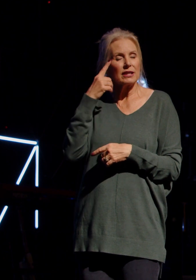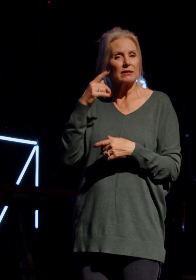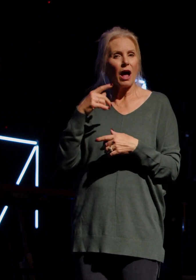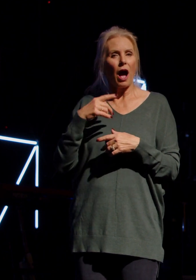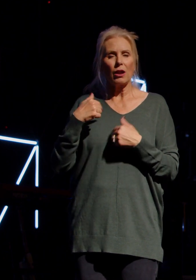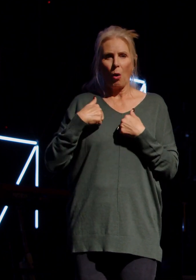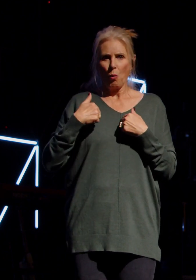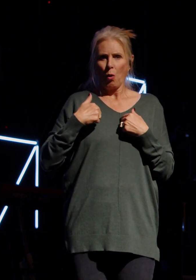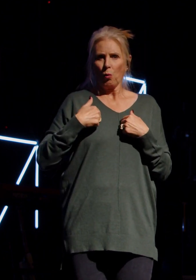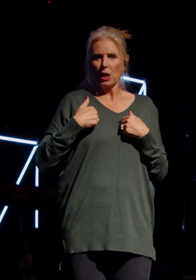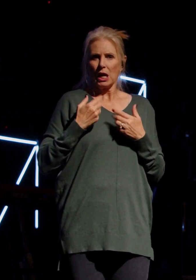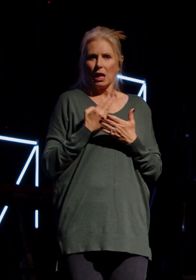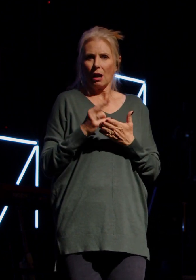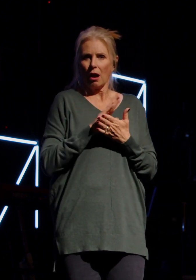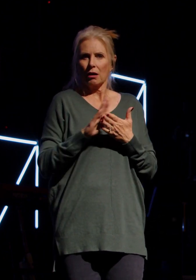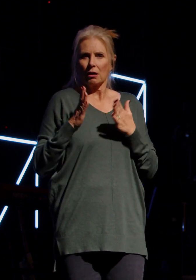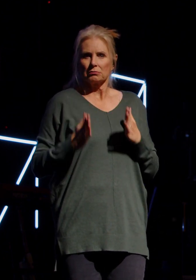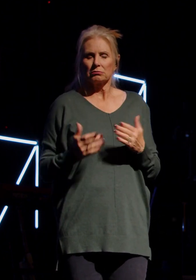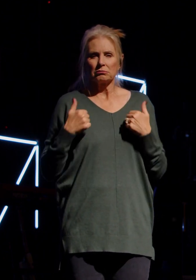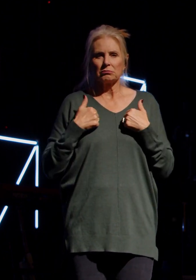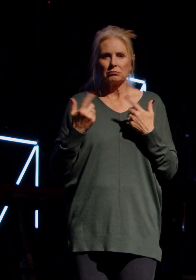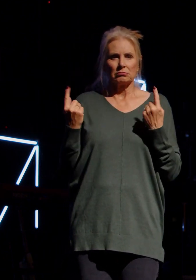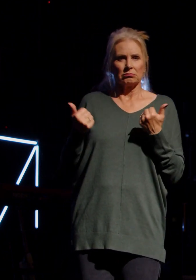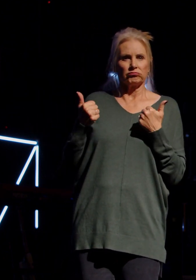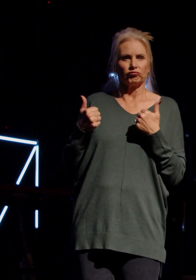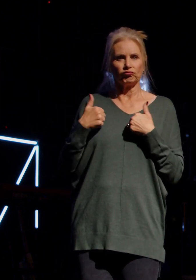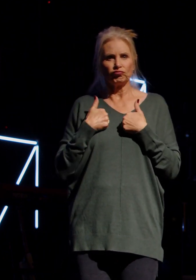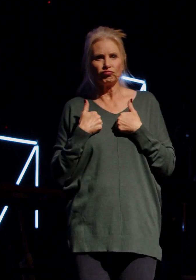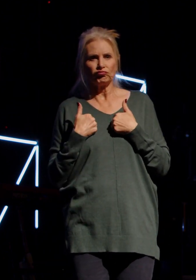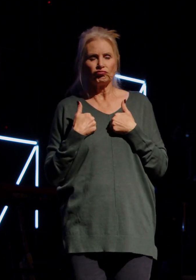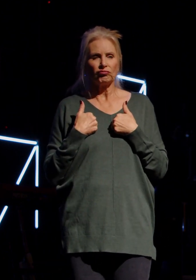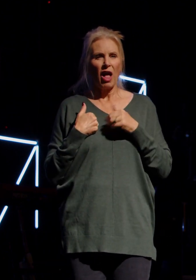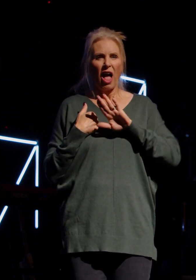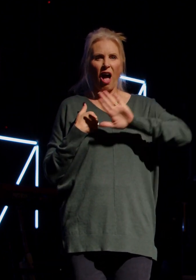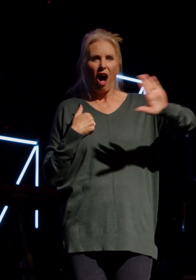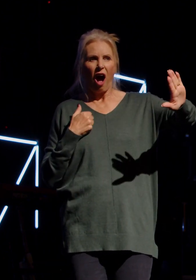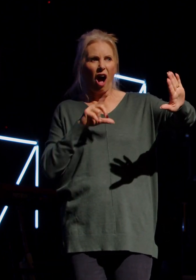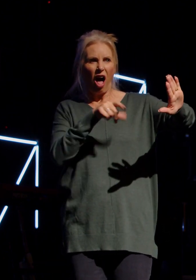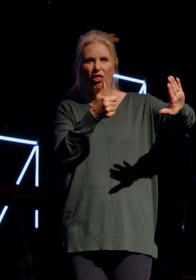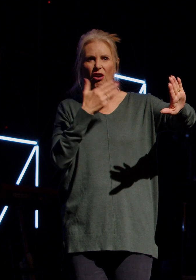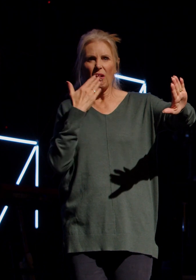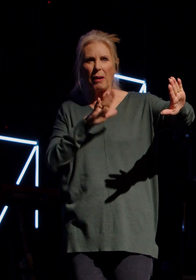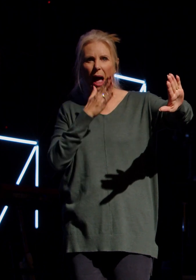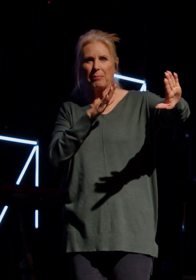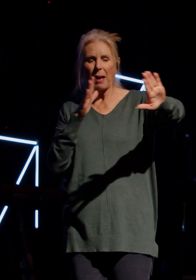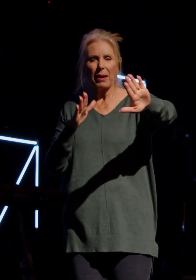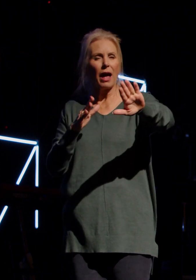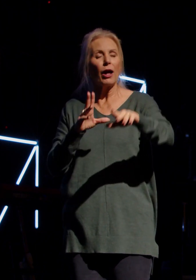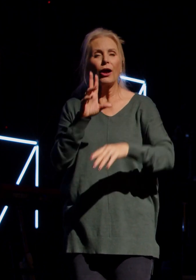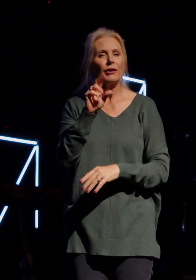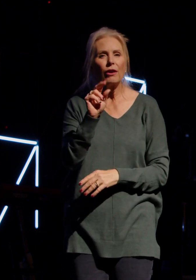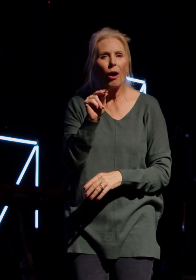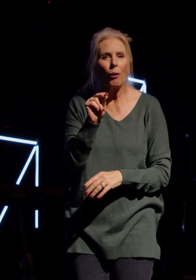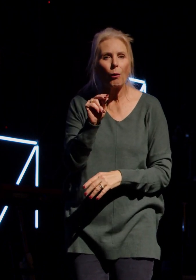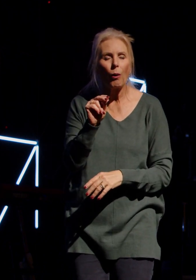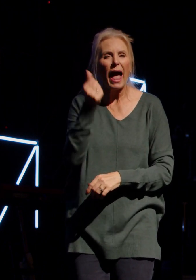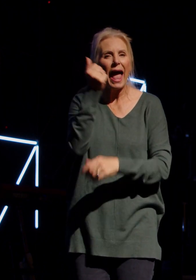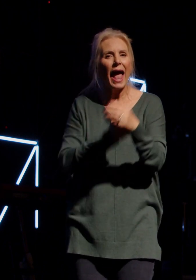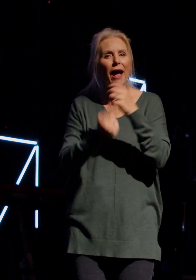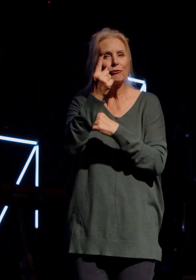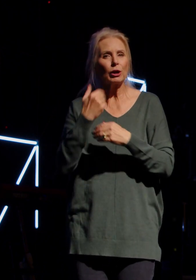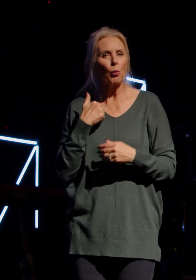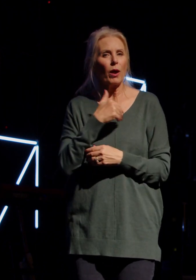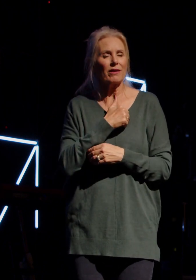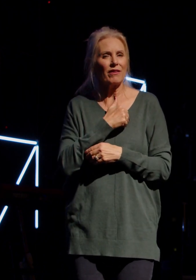righteous. And they weren't. There's no one righteous, not one. There's no one that's good. Every single one of us is a sinner.